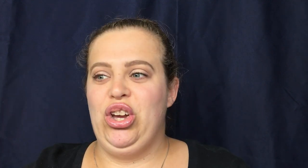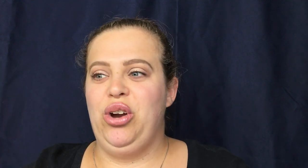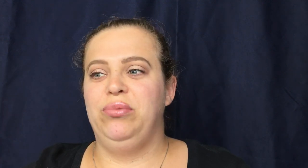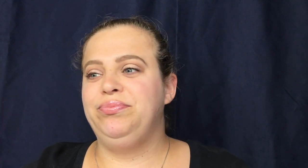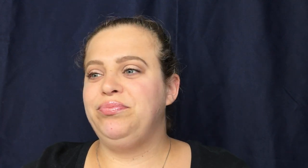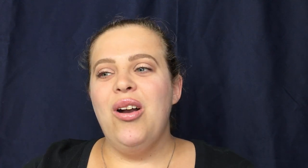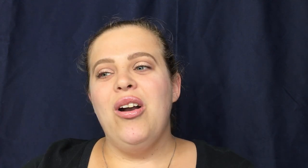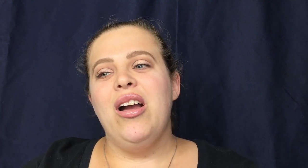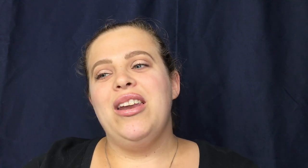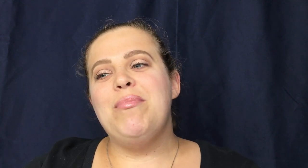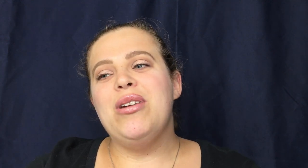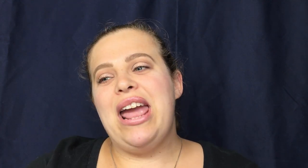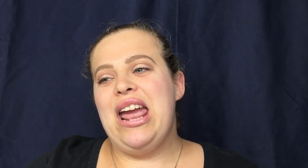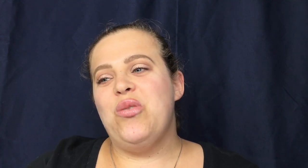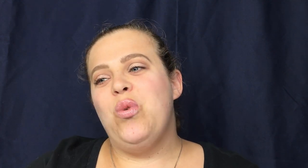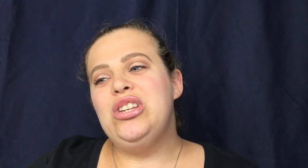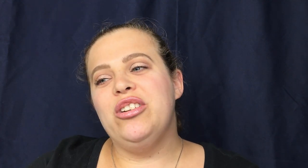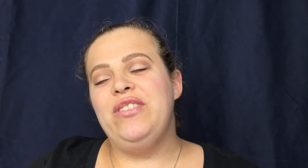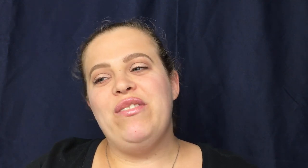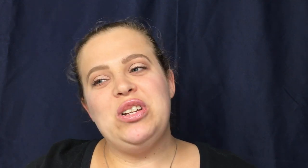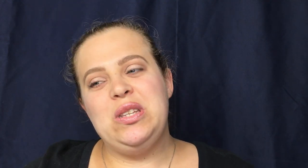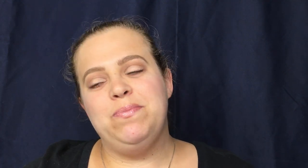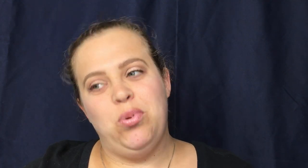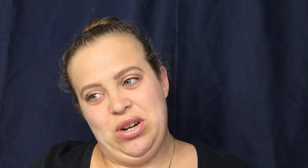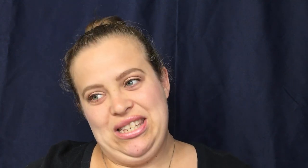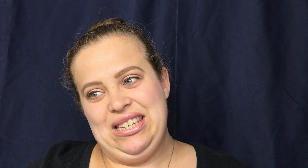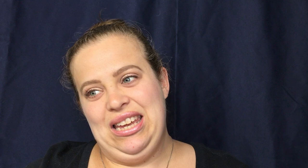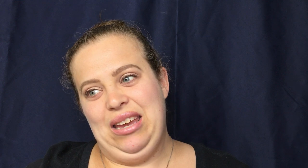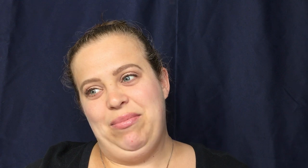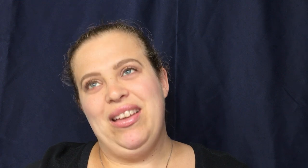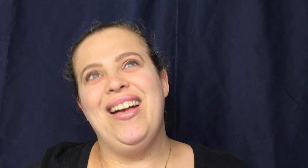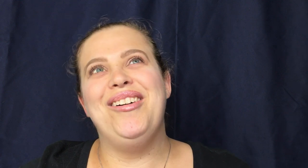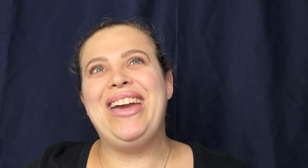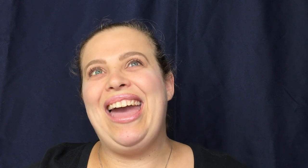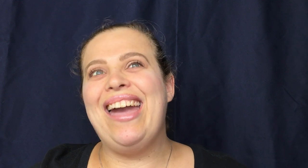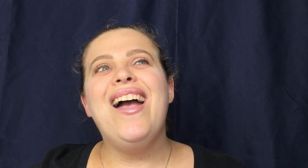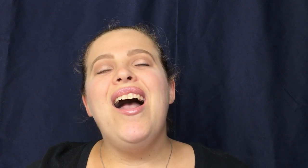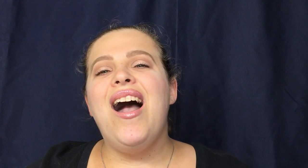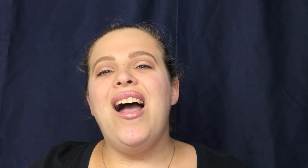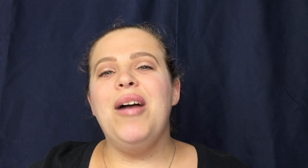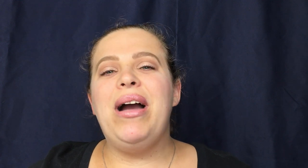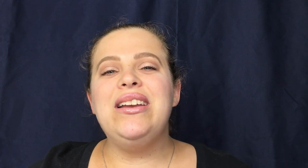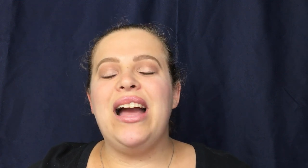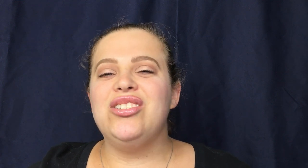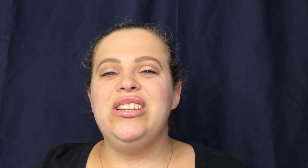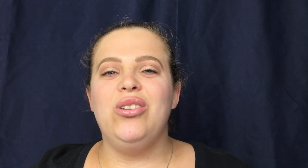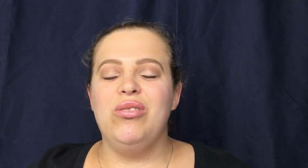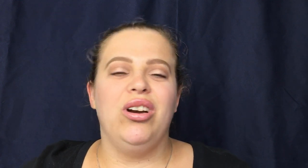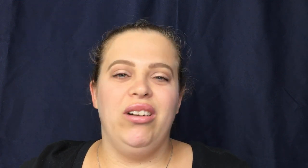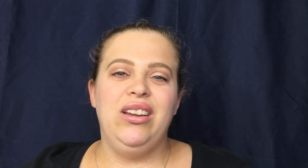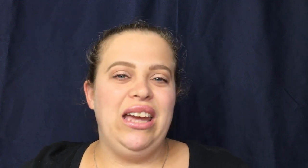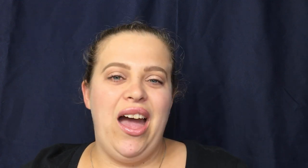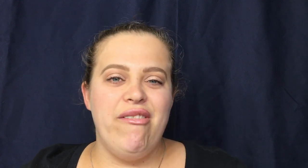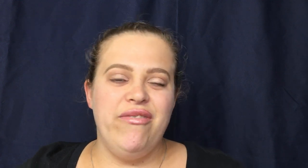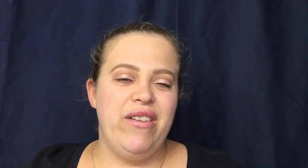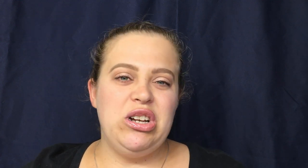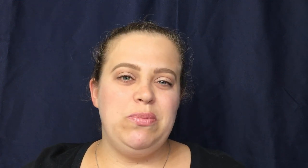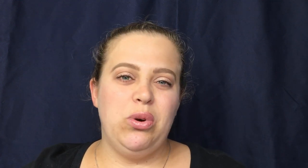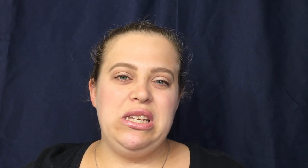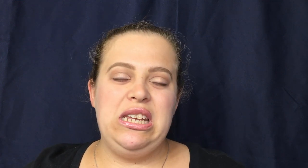go. Number eight, what's your favorite sports team? Okay. I actually don't currently have a favorite sports